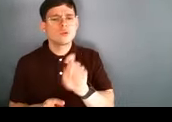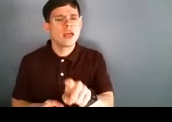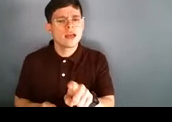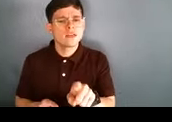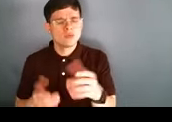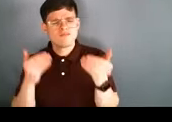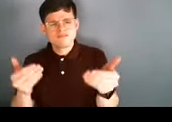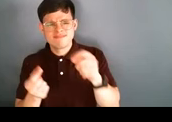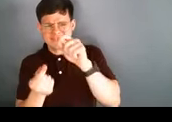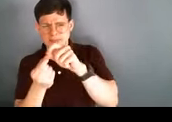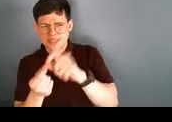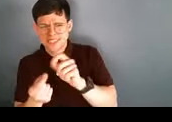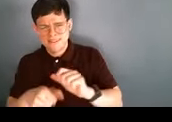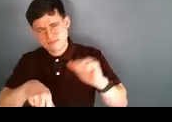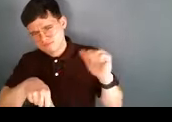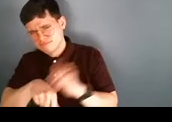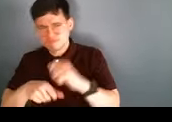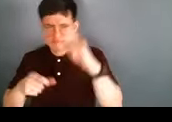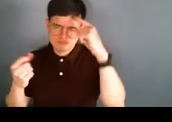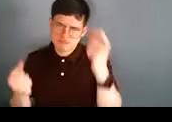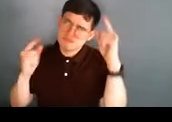as specific and concrete as possible.